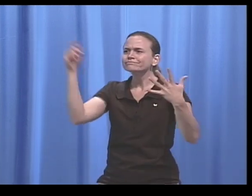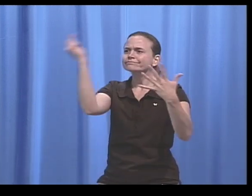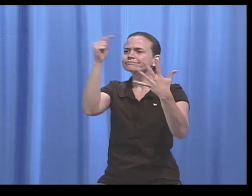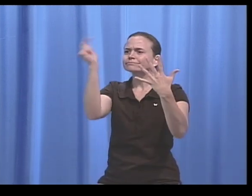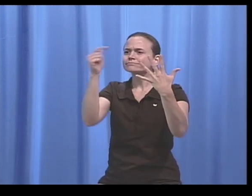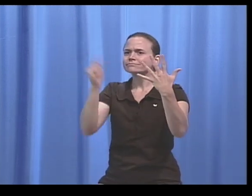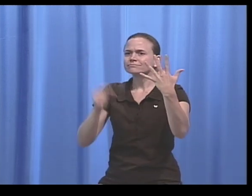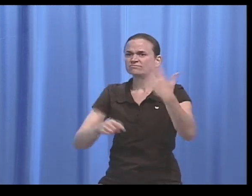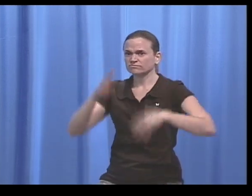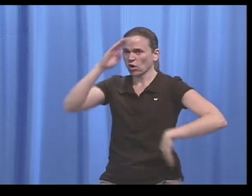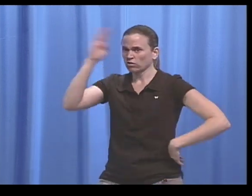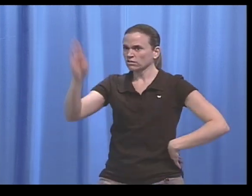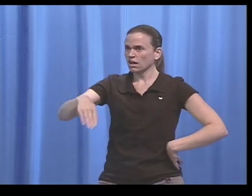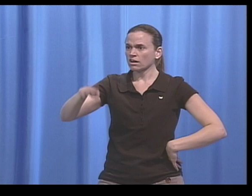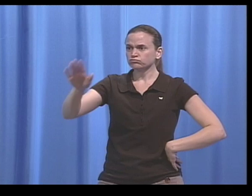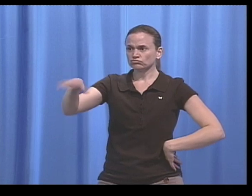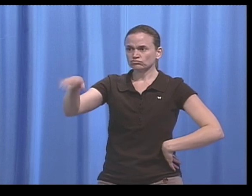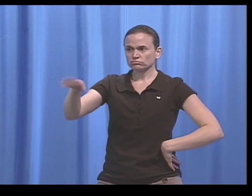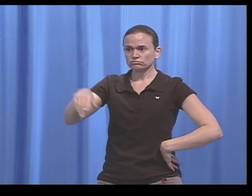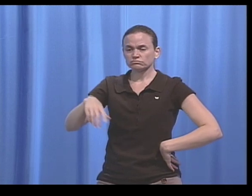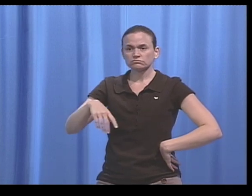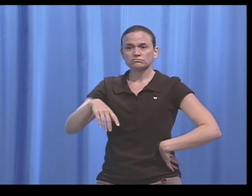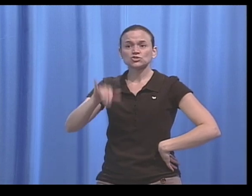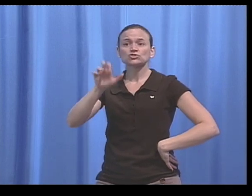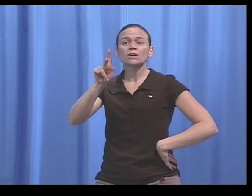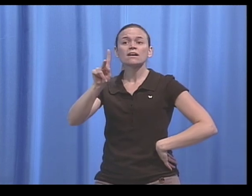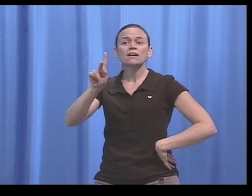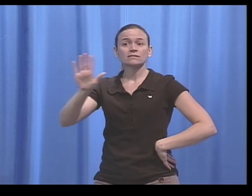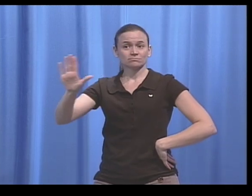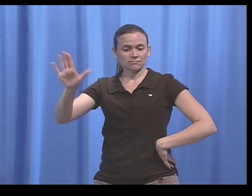She explained that Jack's father